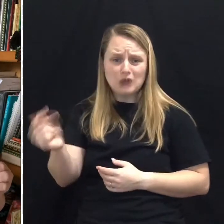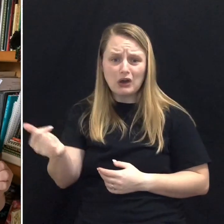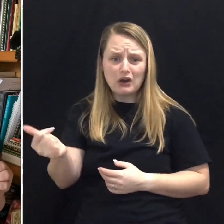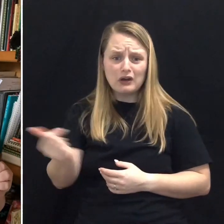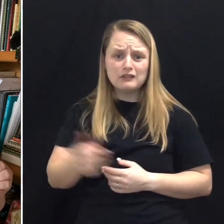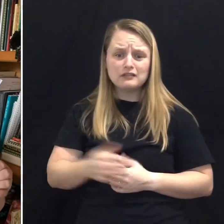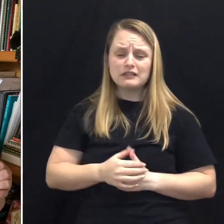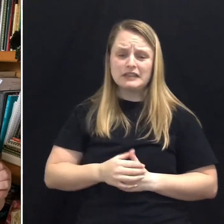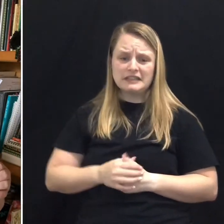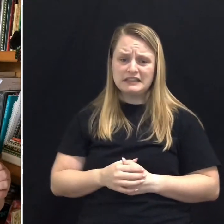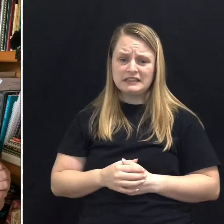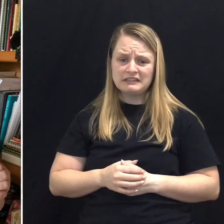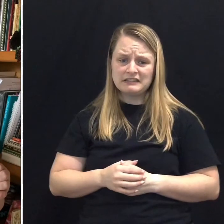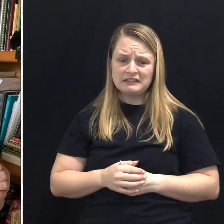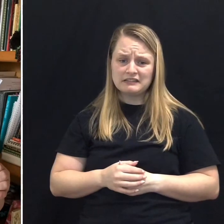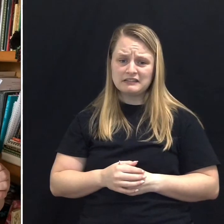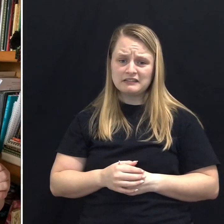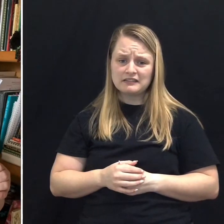this news.